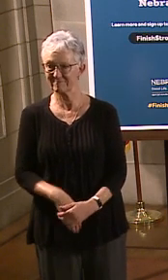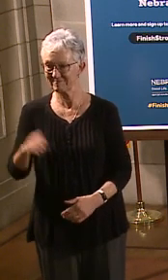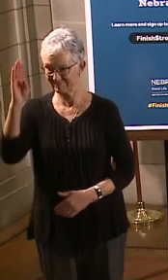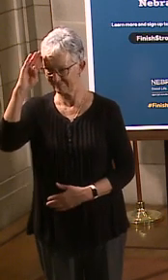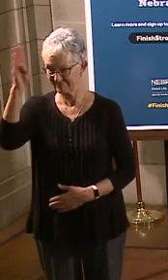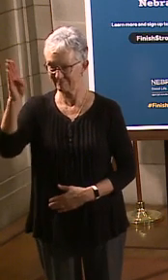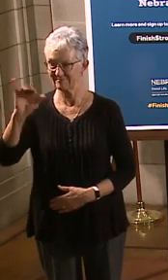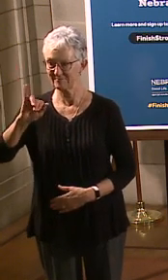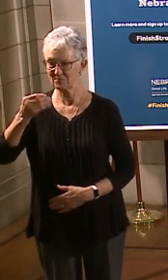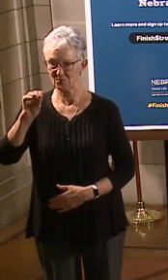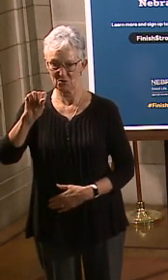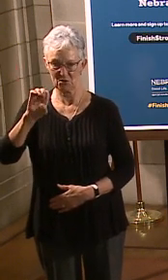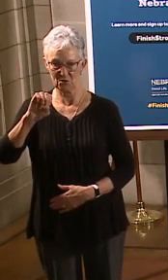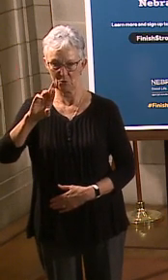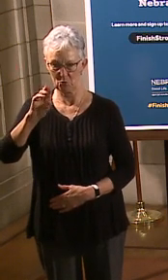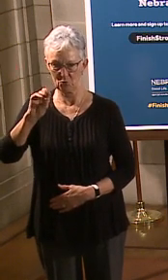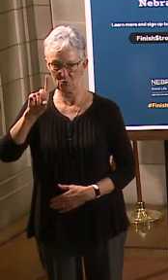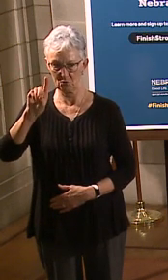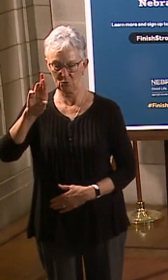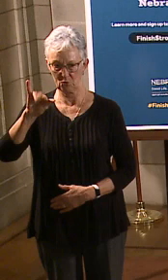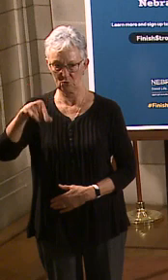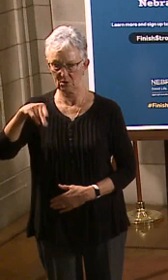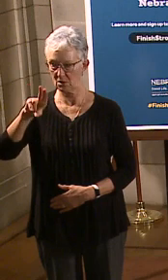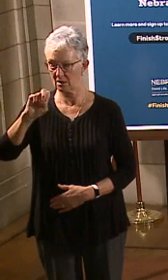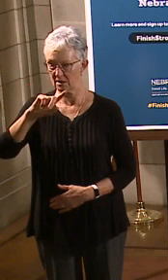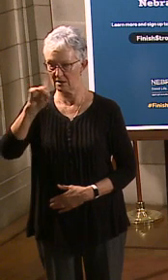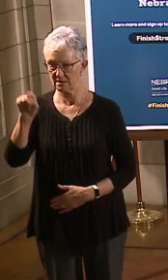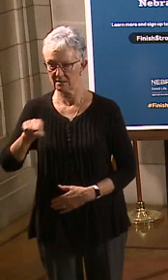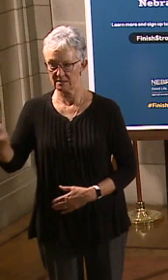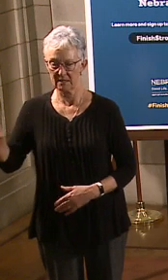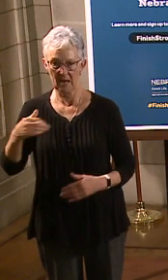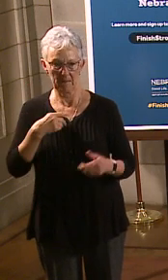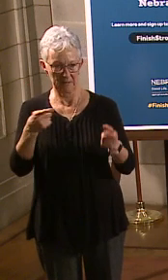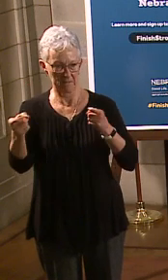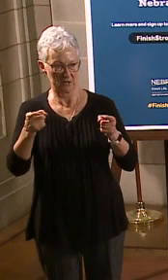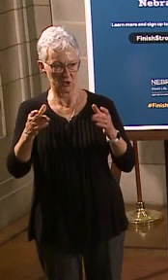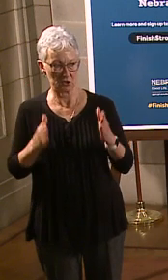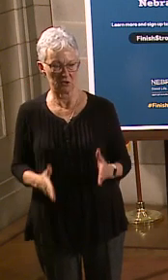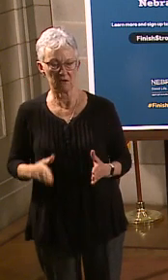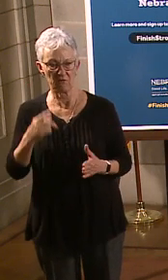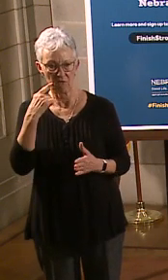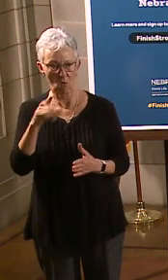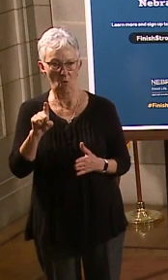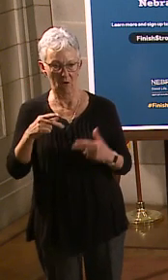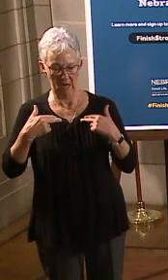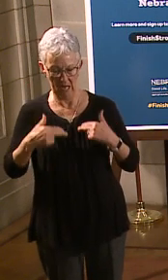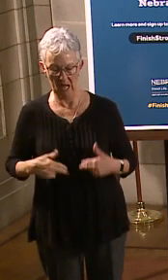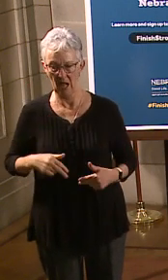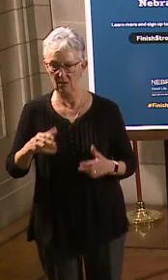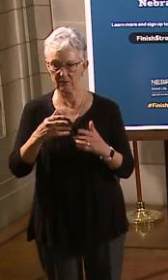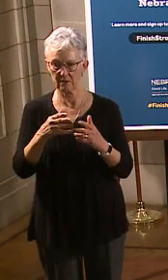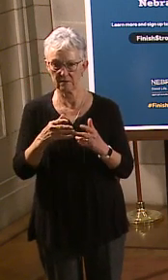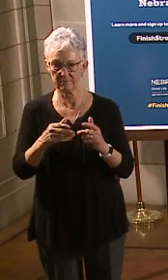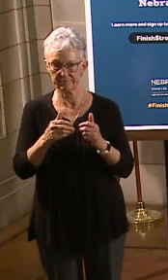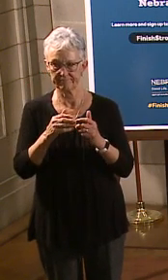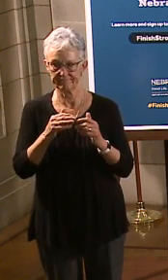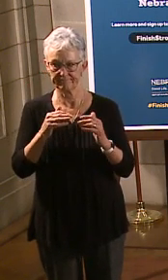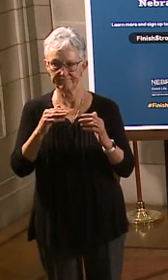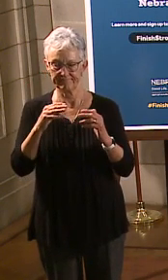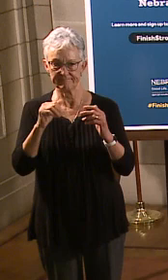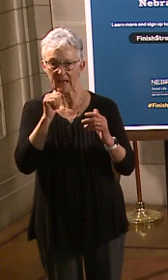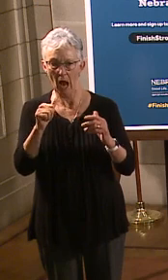Hi, I'm Josie Rodriguez. I'm the Administrator of the Office of Health Disparities and Health Equity, and I want to thank Governor Ricketts for inviting me today to talk to you.